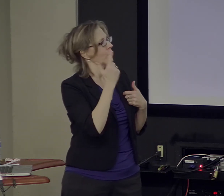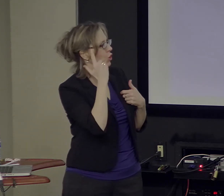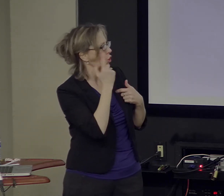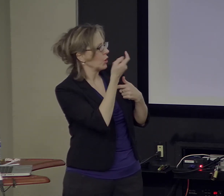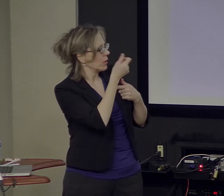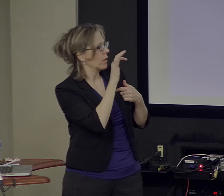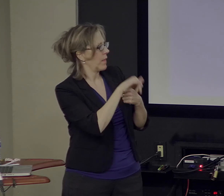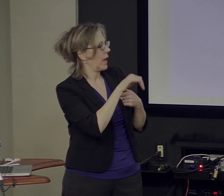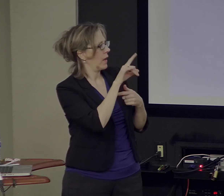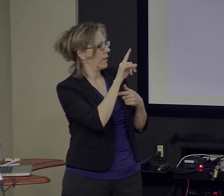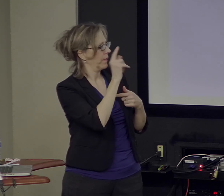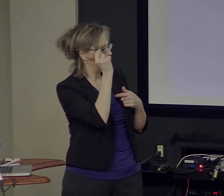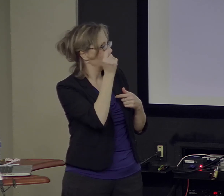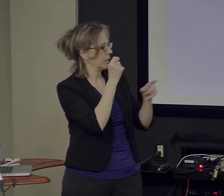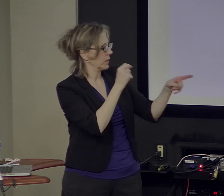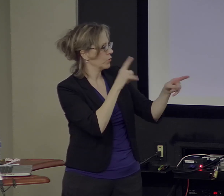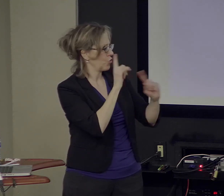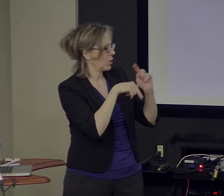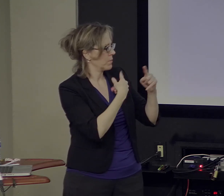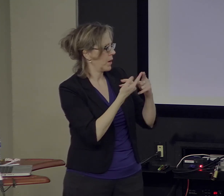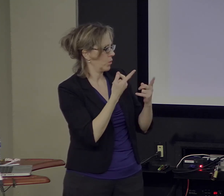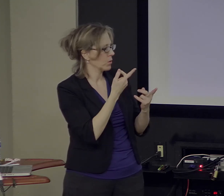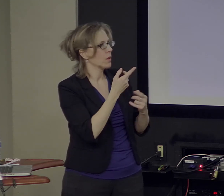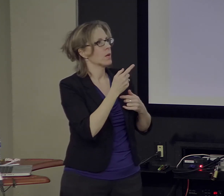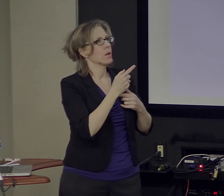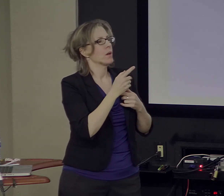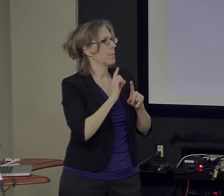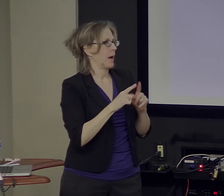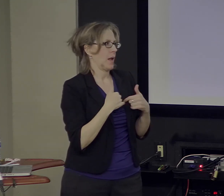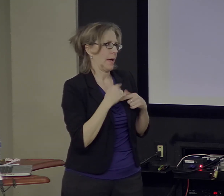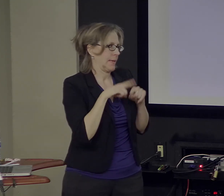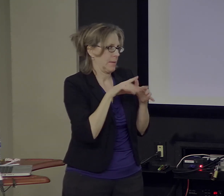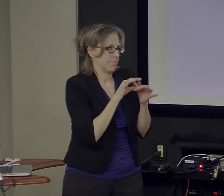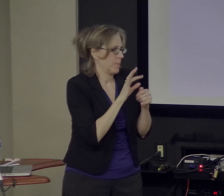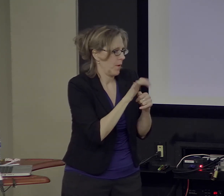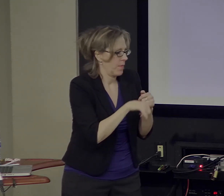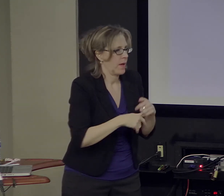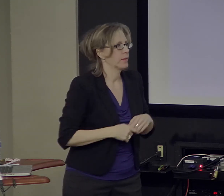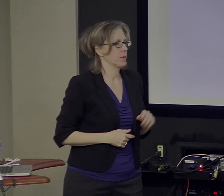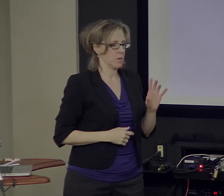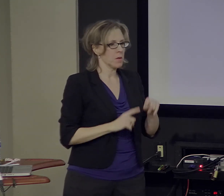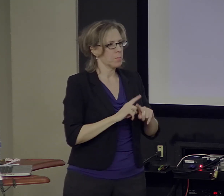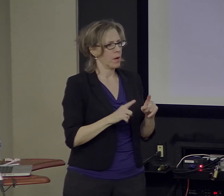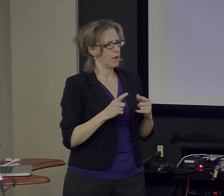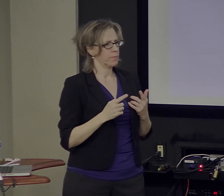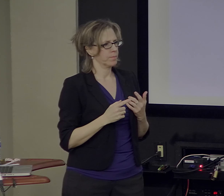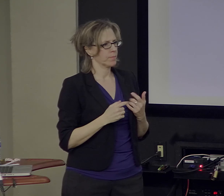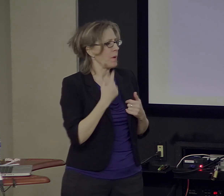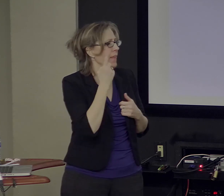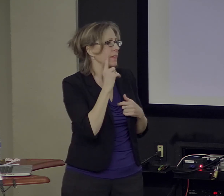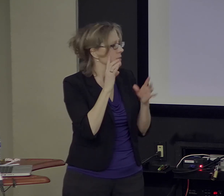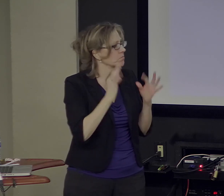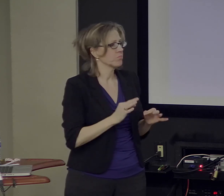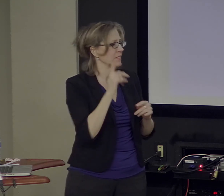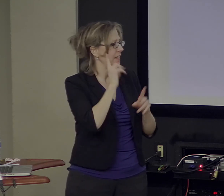Wow, your comments are very interesting, and I think that that theory that you're talking about is very interesting. I couldn't necessarily speak to